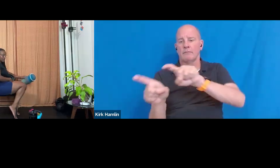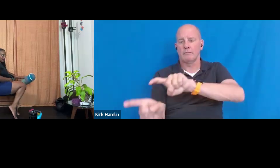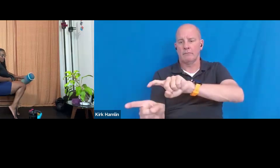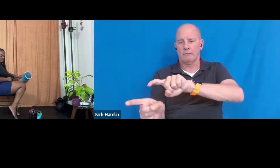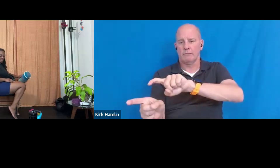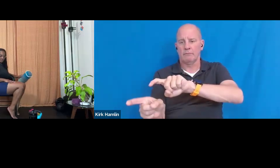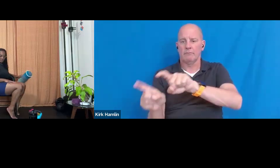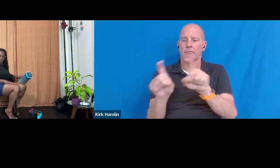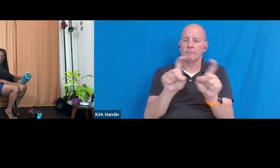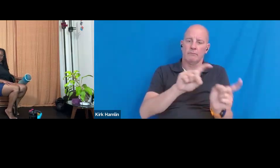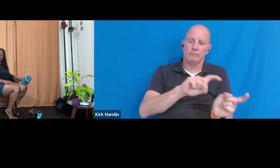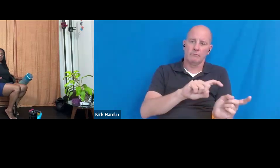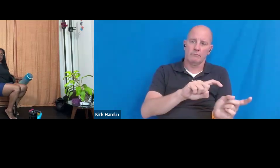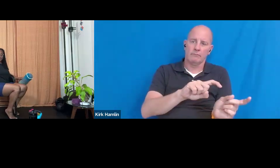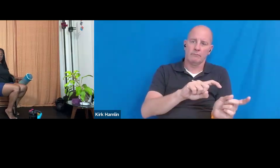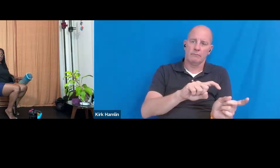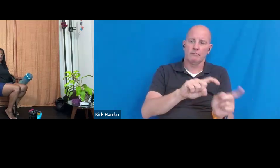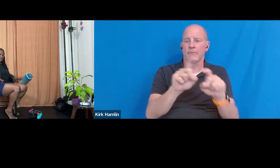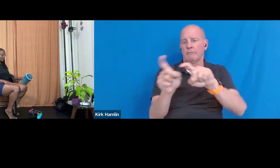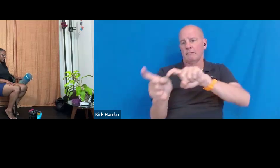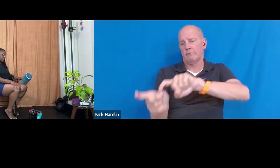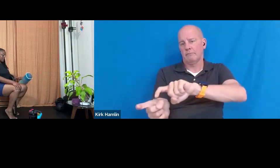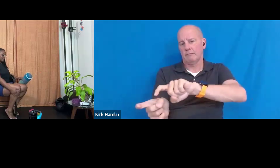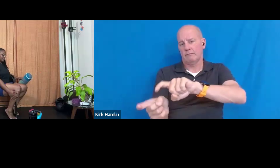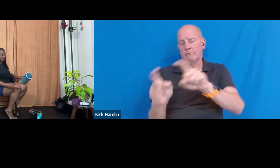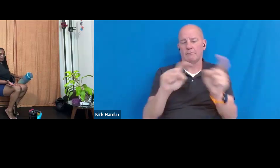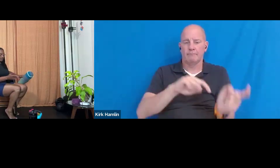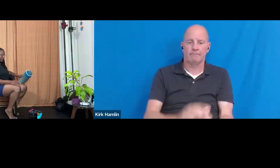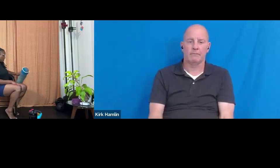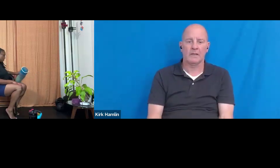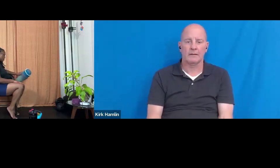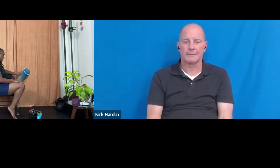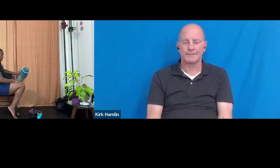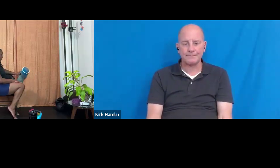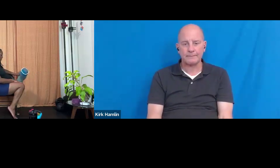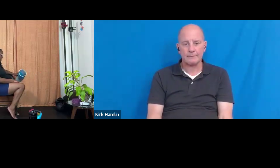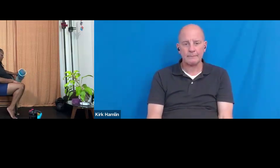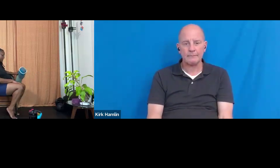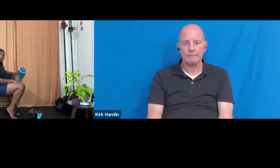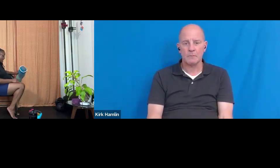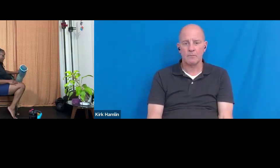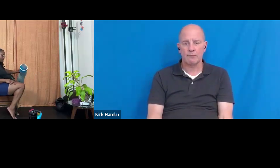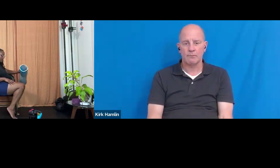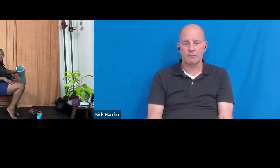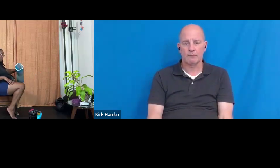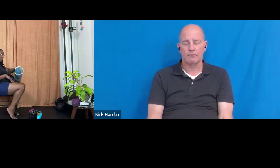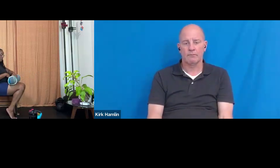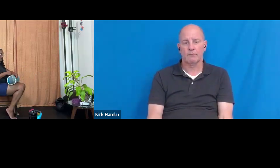right or the left. Doesn't matter, we're going to do both sides if you can. So switch to either